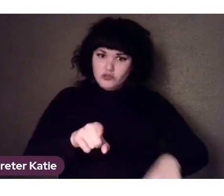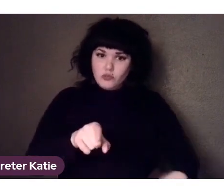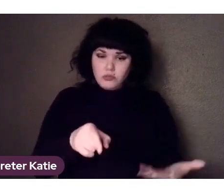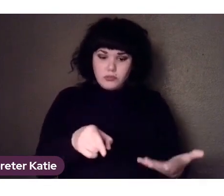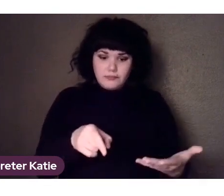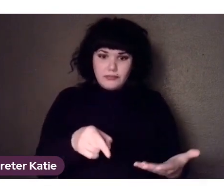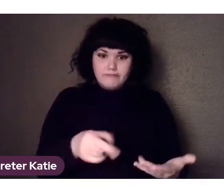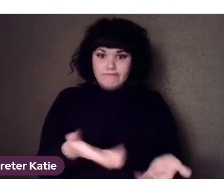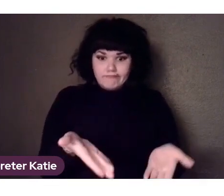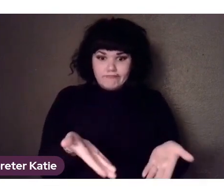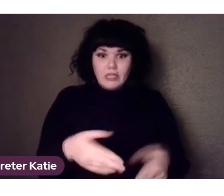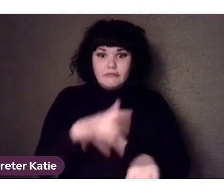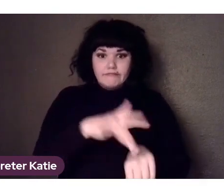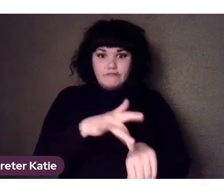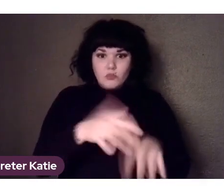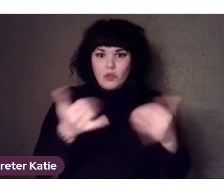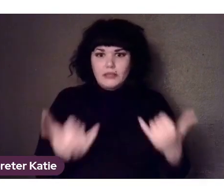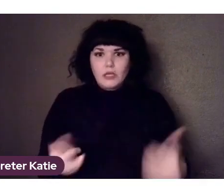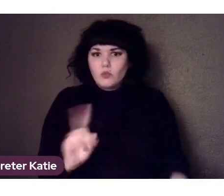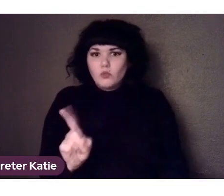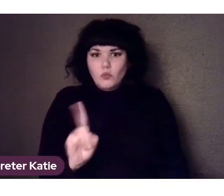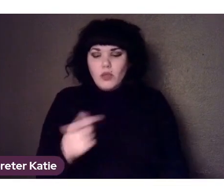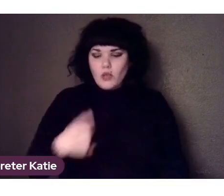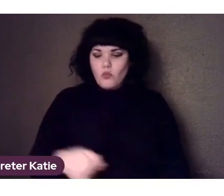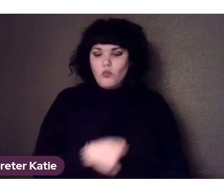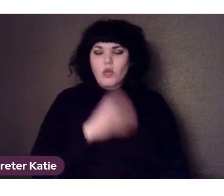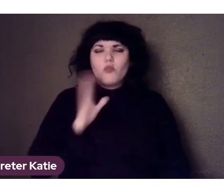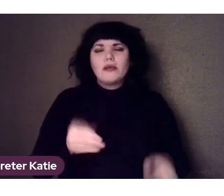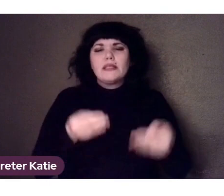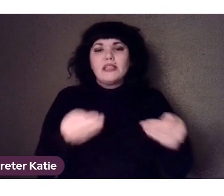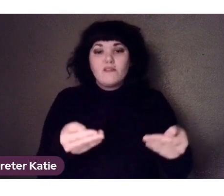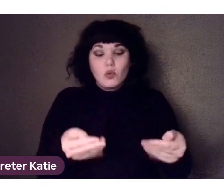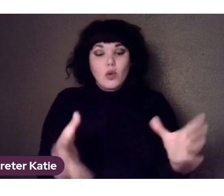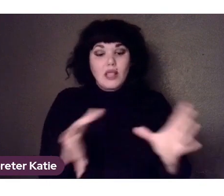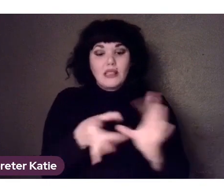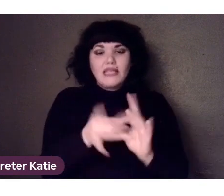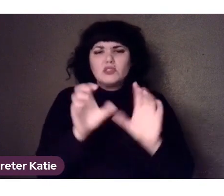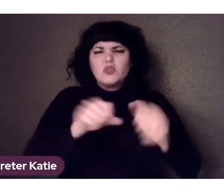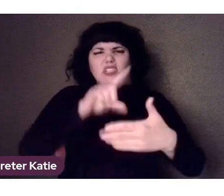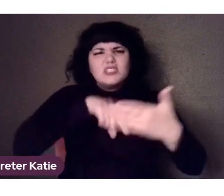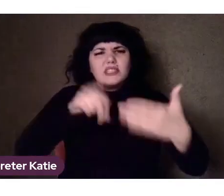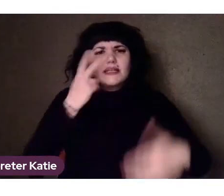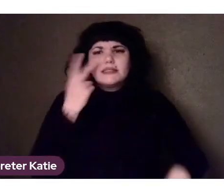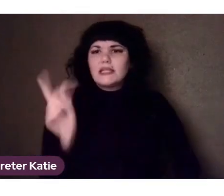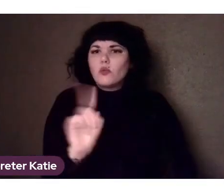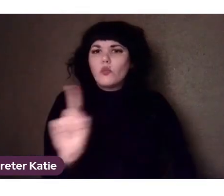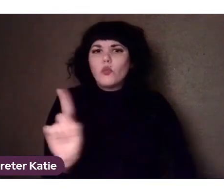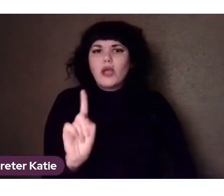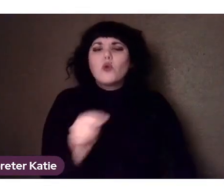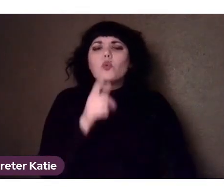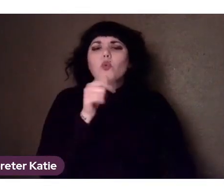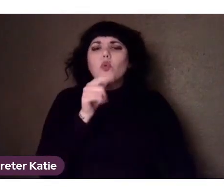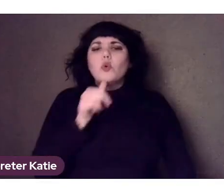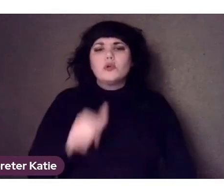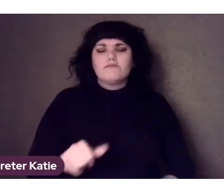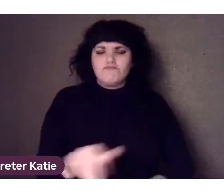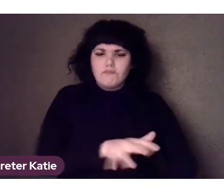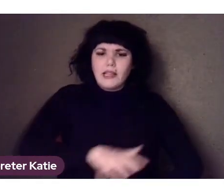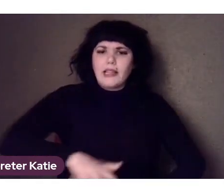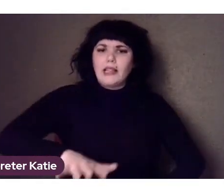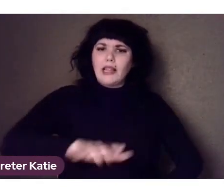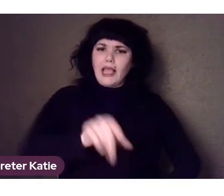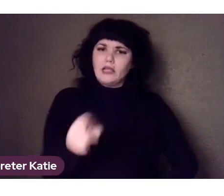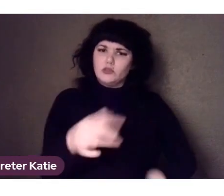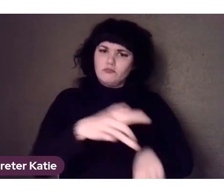you are. Today is Indigenous Peoples Day, and we have to acknowledge and honor a history of resilience and